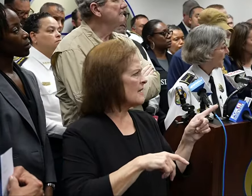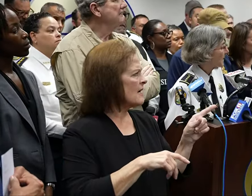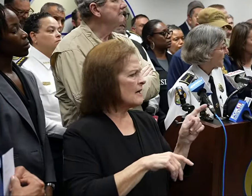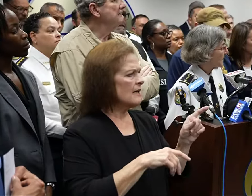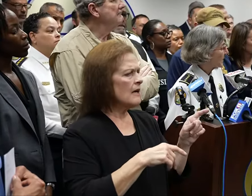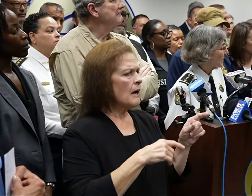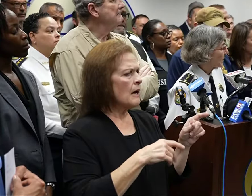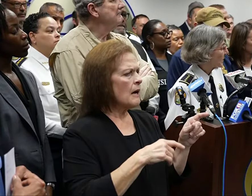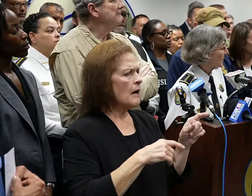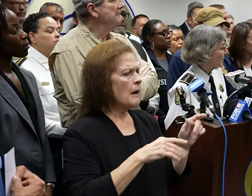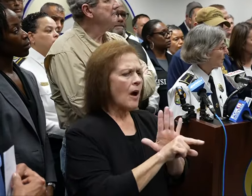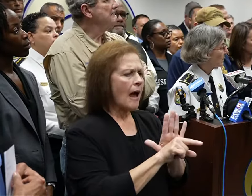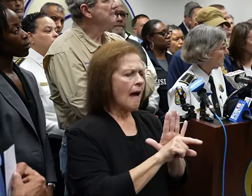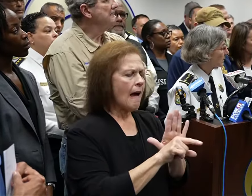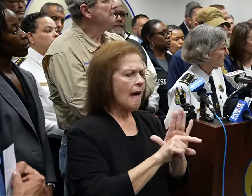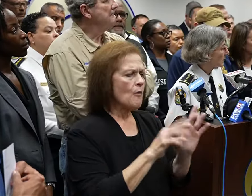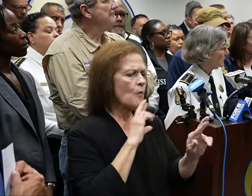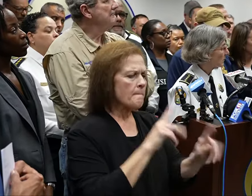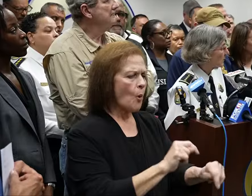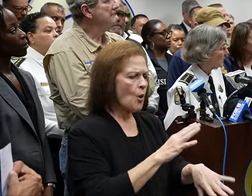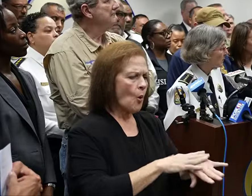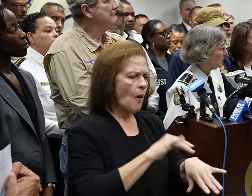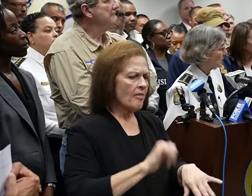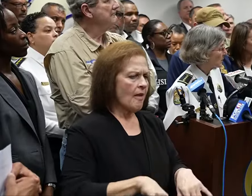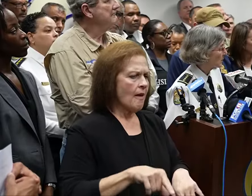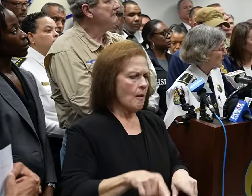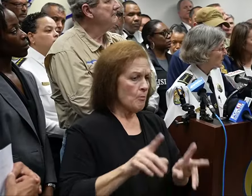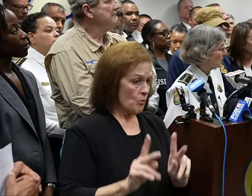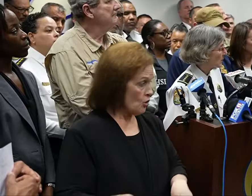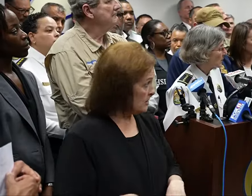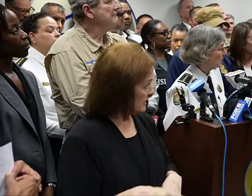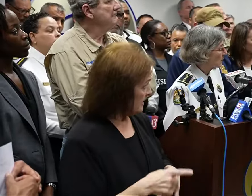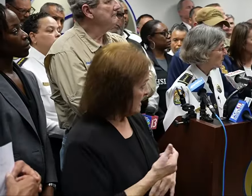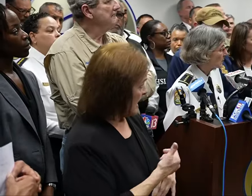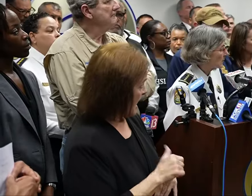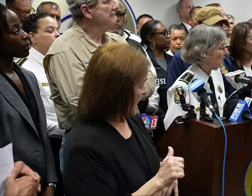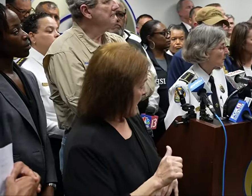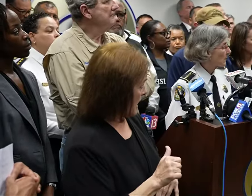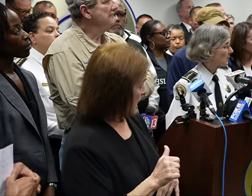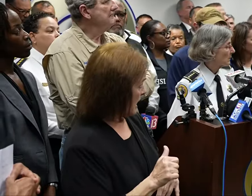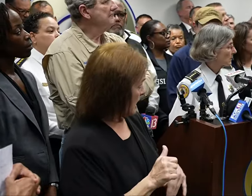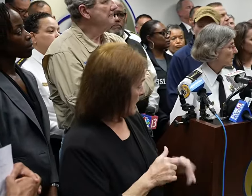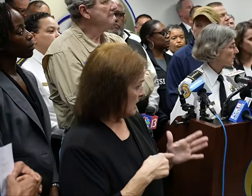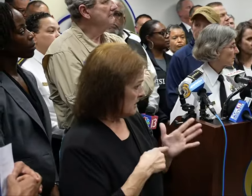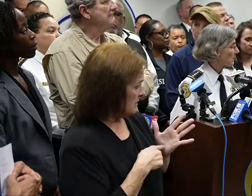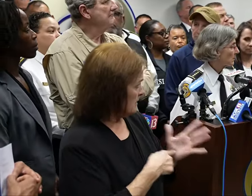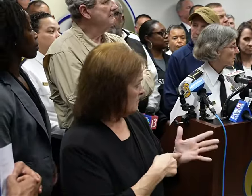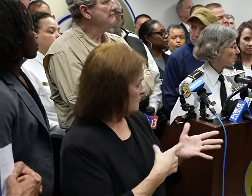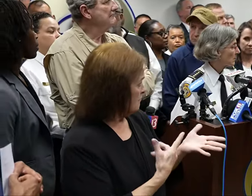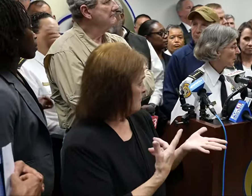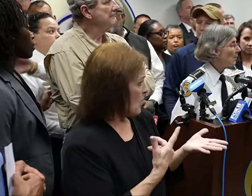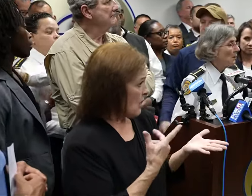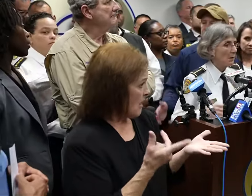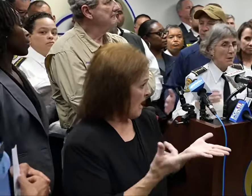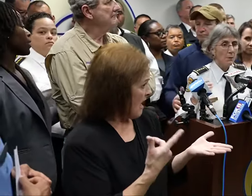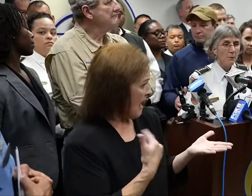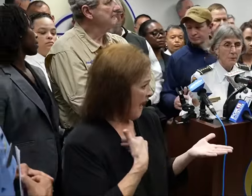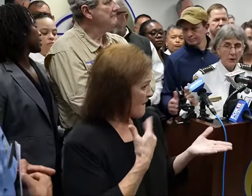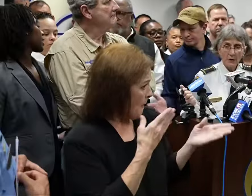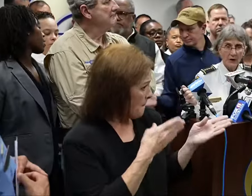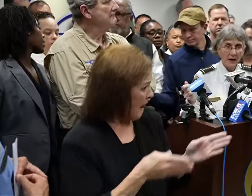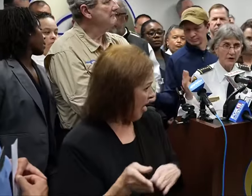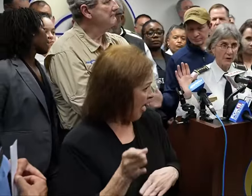background on this suspect. Any signs or warnings ahead of time about this person or their plans for what happened this